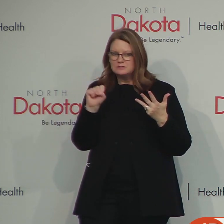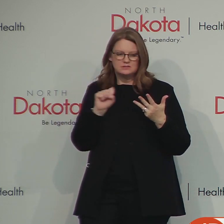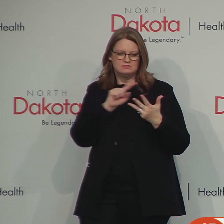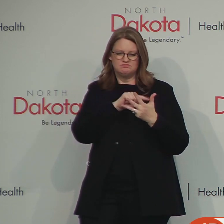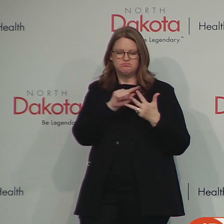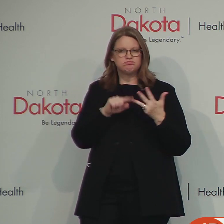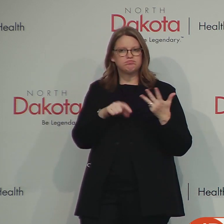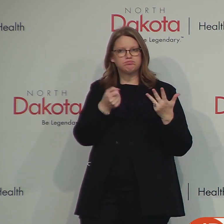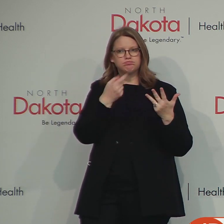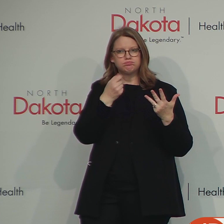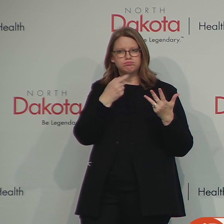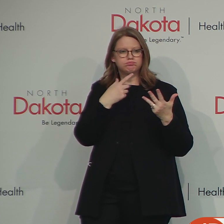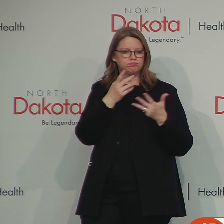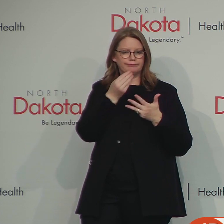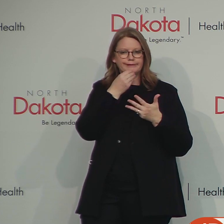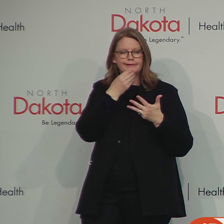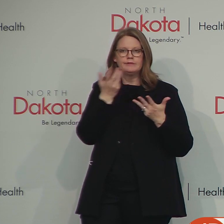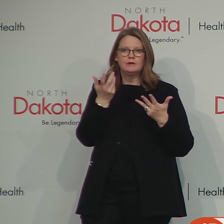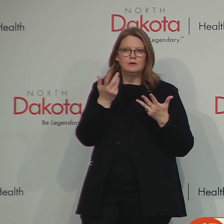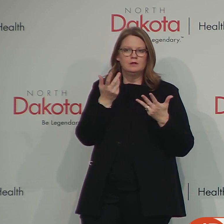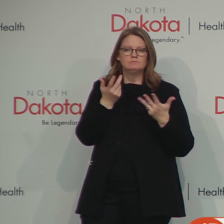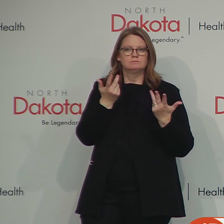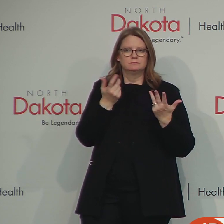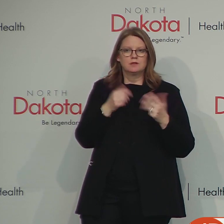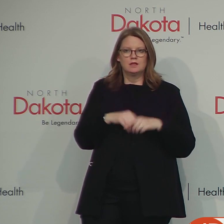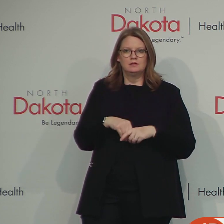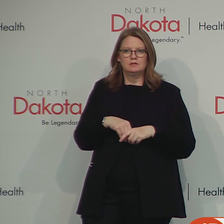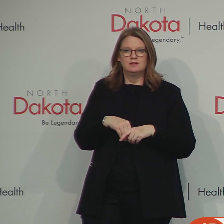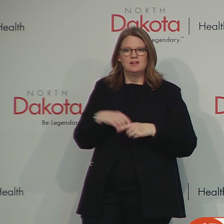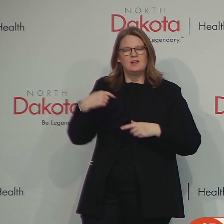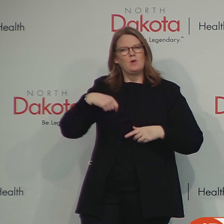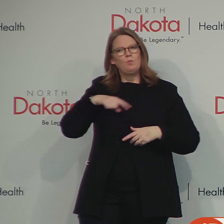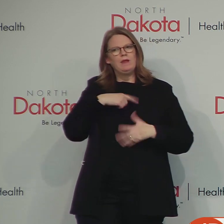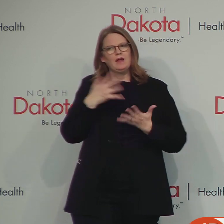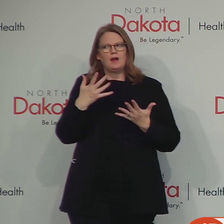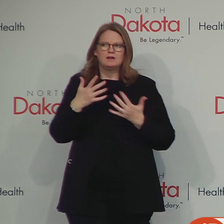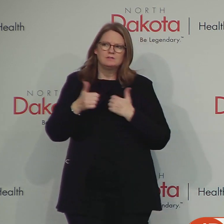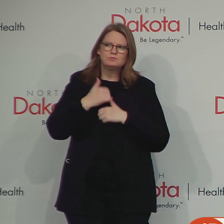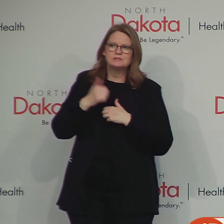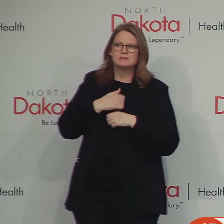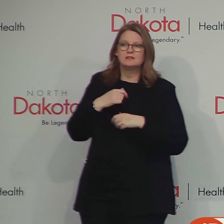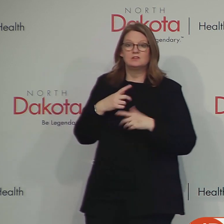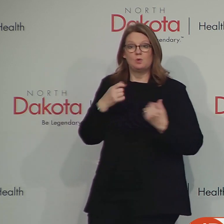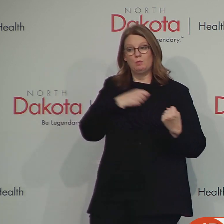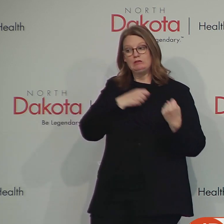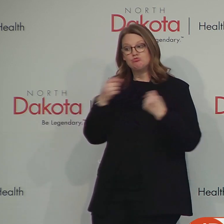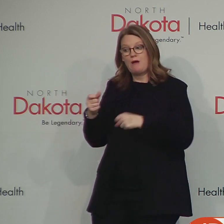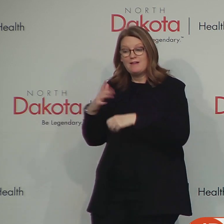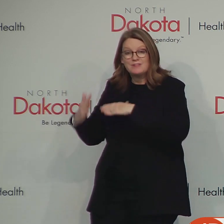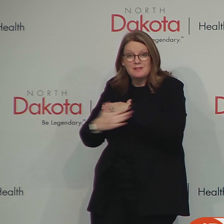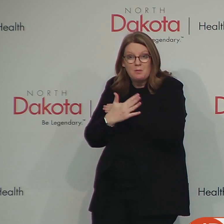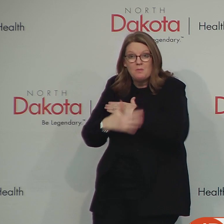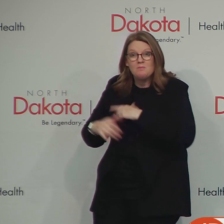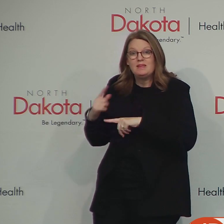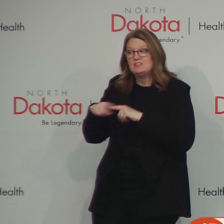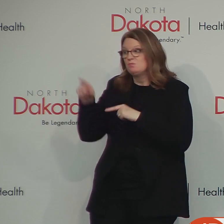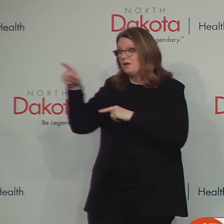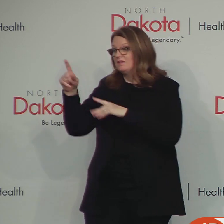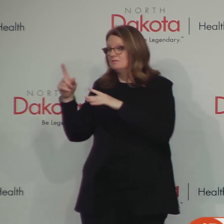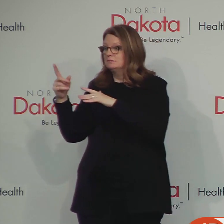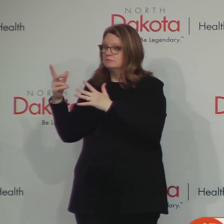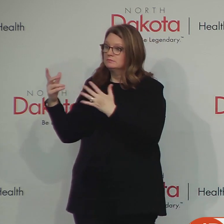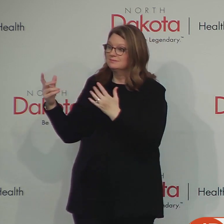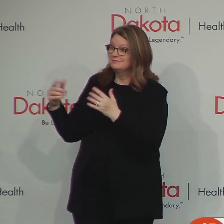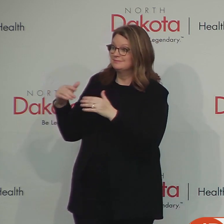at calculating risk. We stay out of the ocean because we're afraid of sharks, yet we drive to the beach. Your rate of dying in a motor